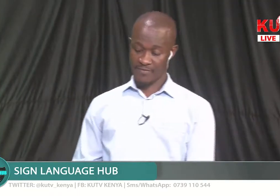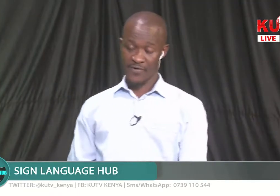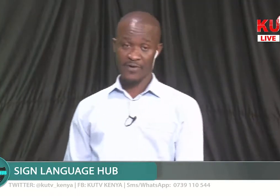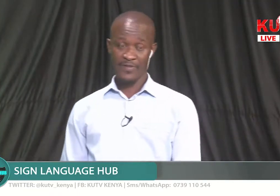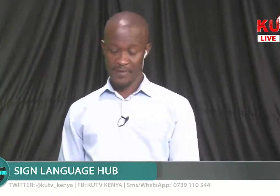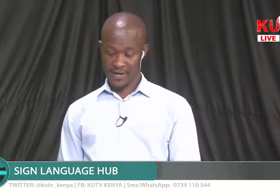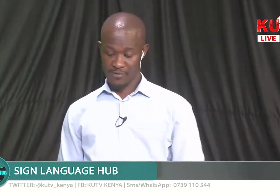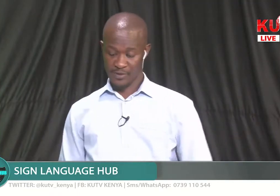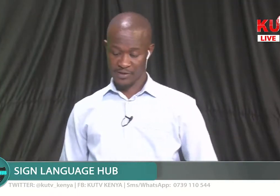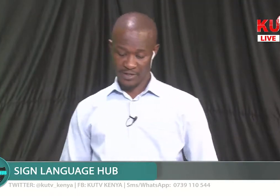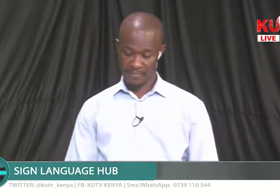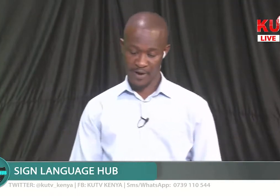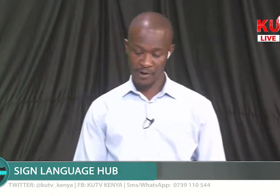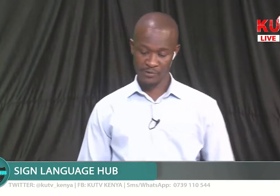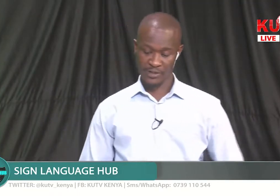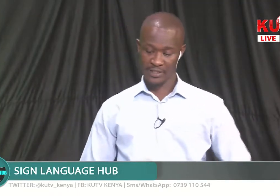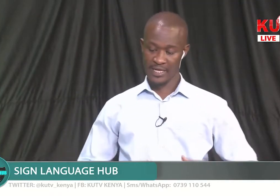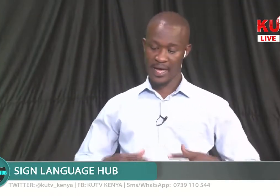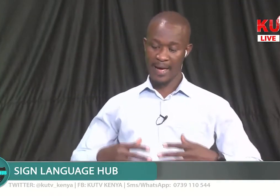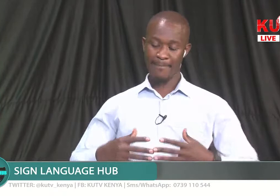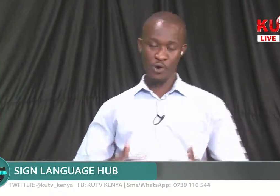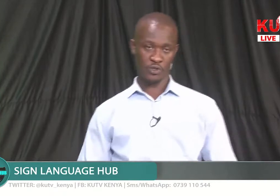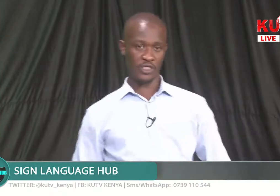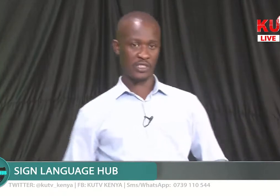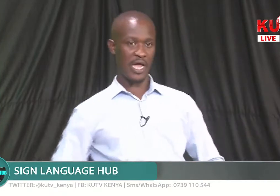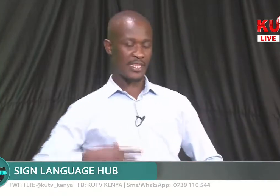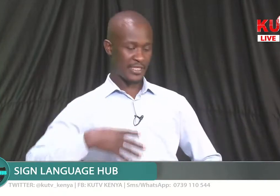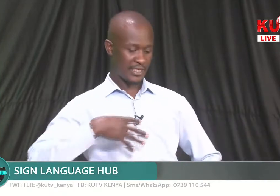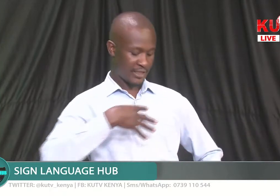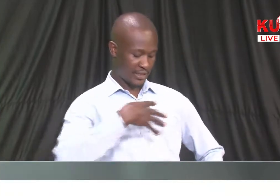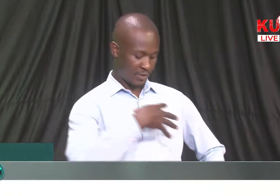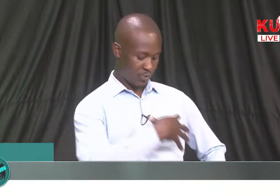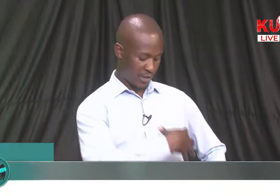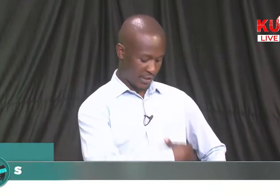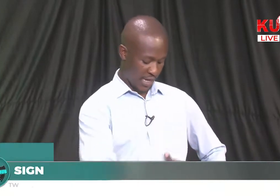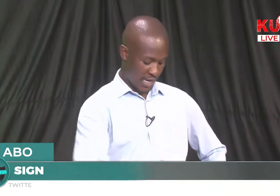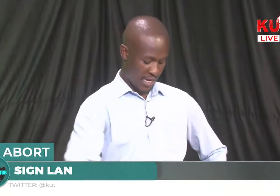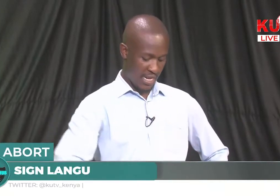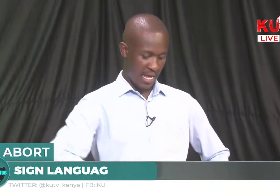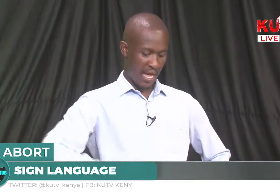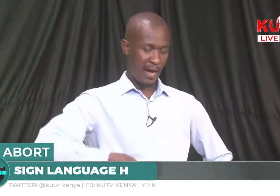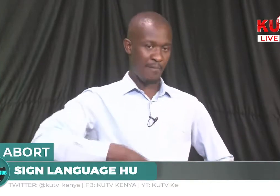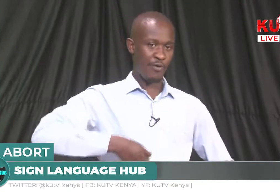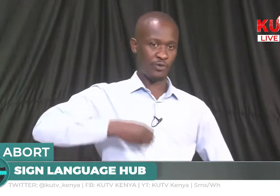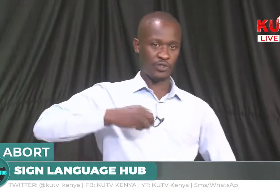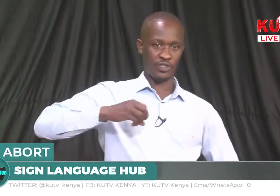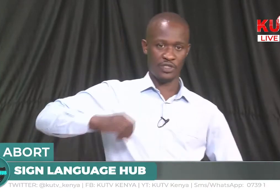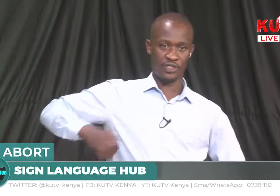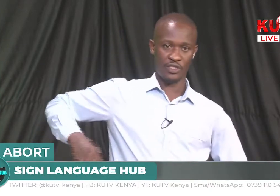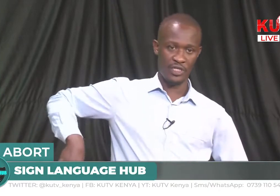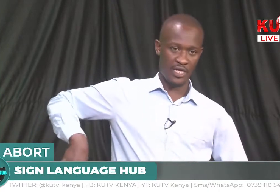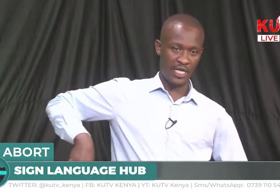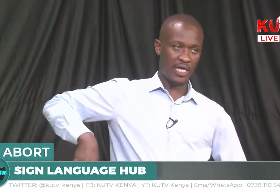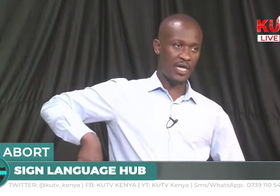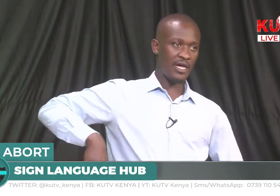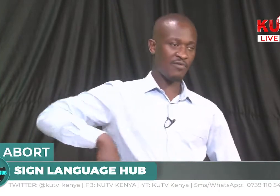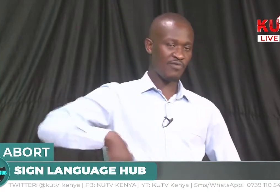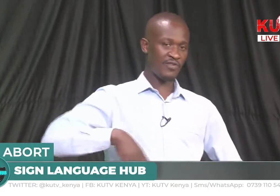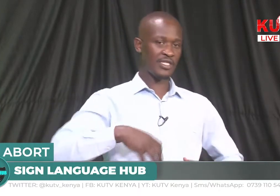Before the break, we talked about a boat, and this is we sign our boat. Removing the